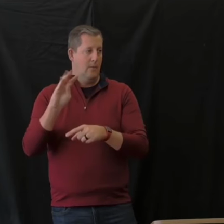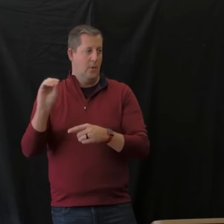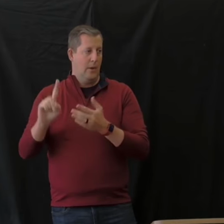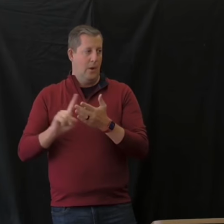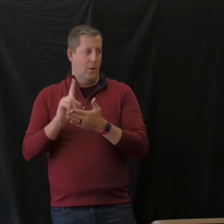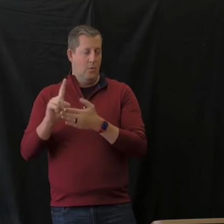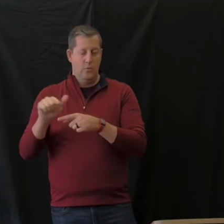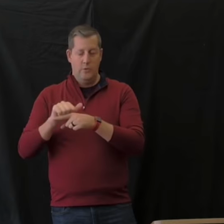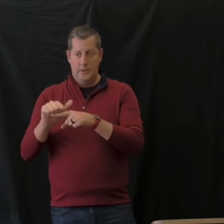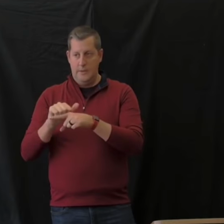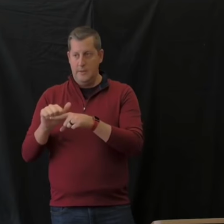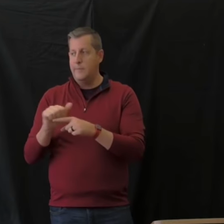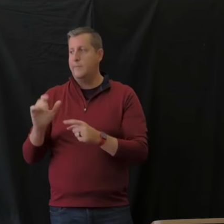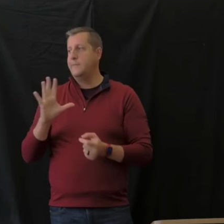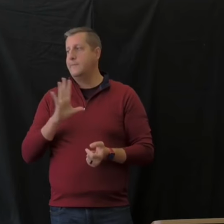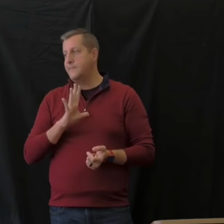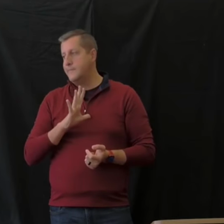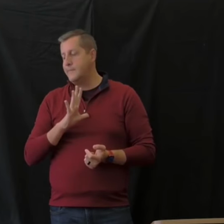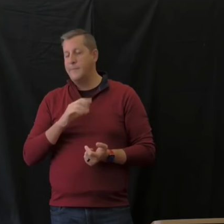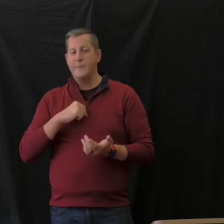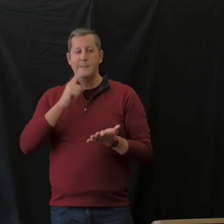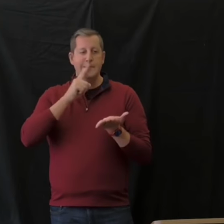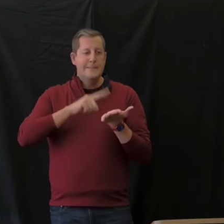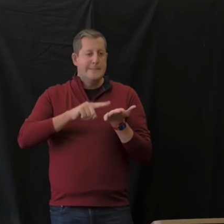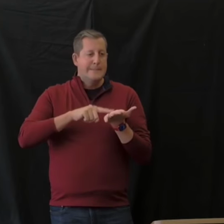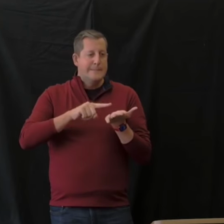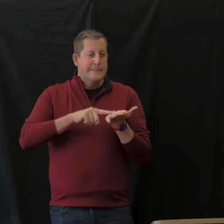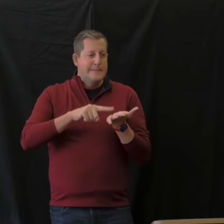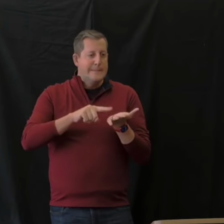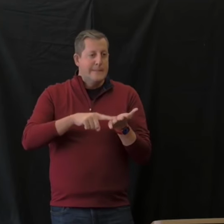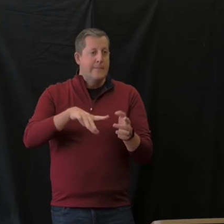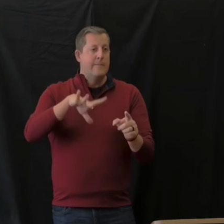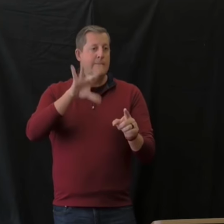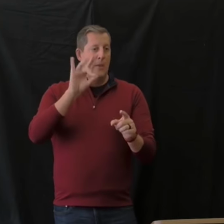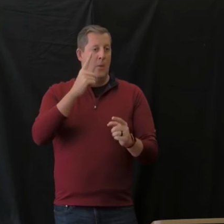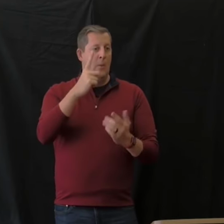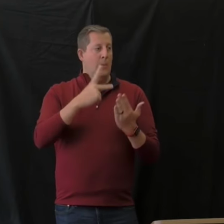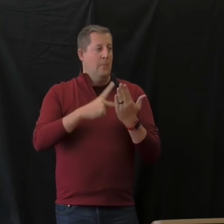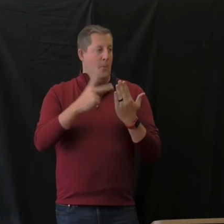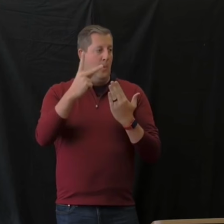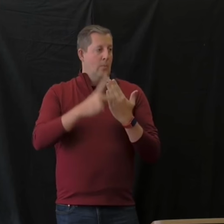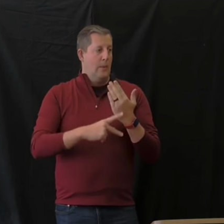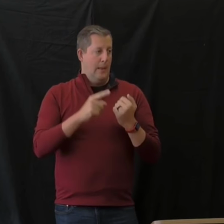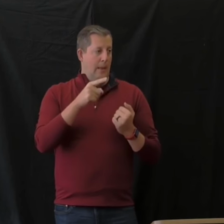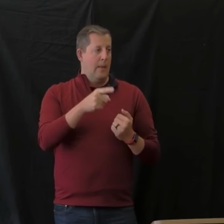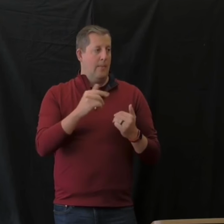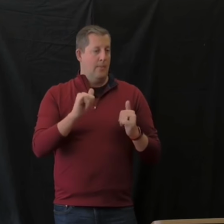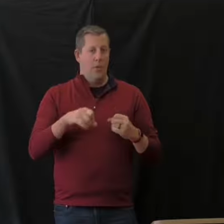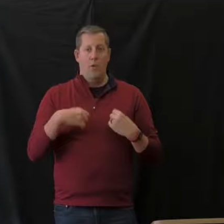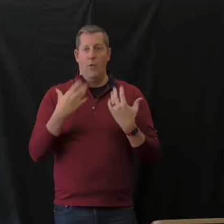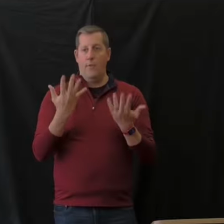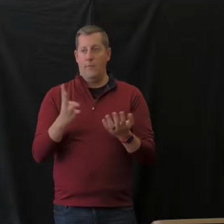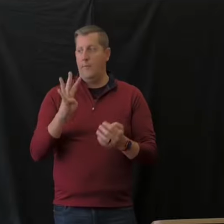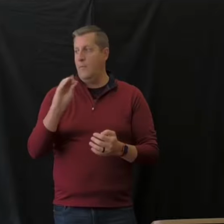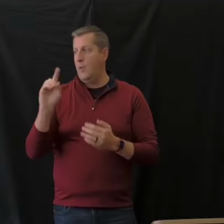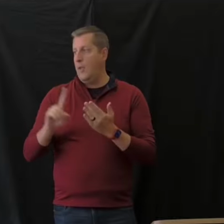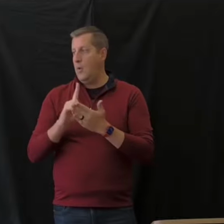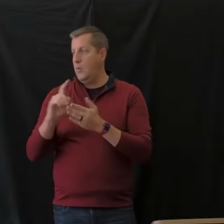And it said I needed to do 40 hours of practicing. And I said, fine. And I researched more and I found a